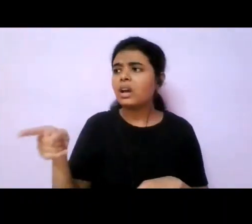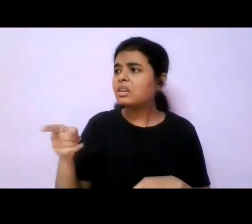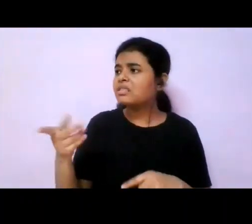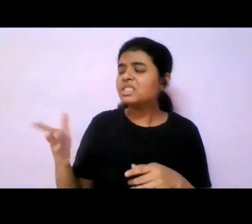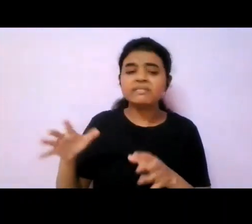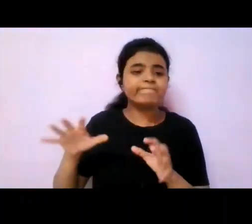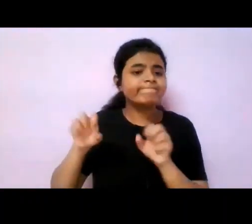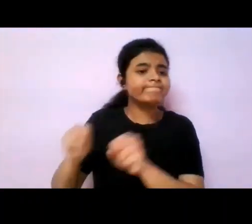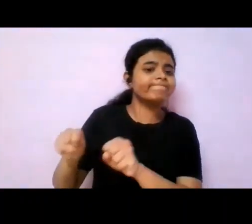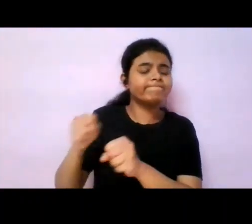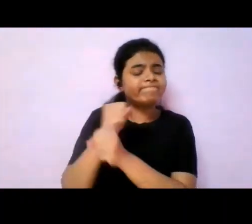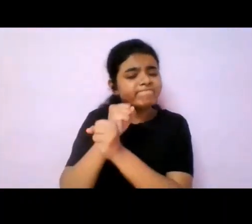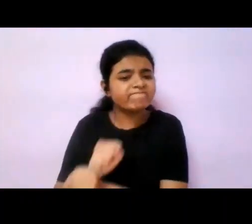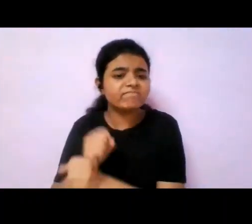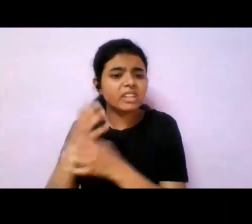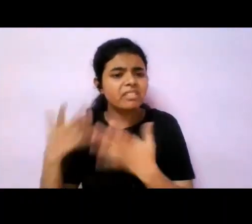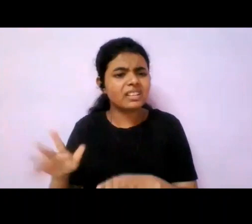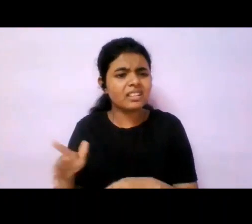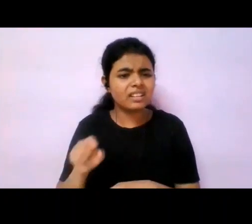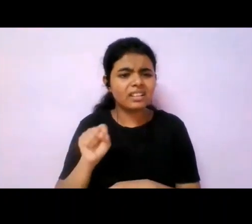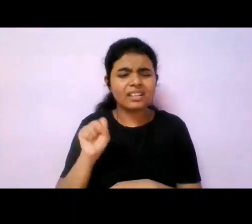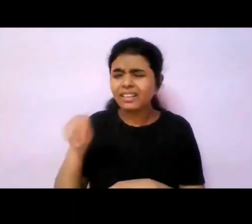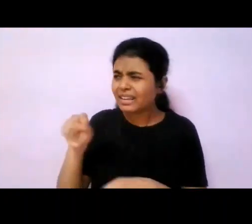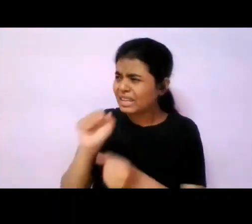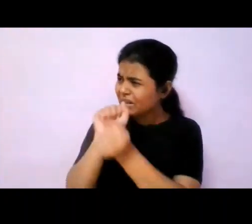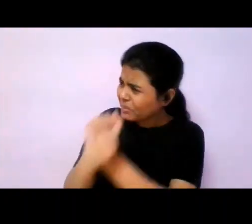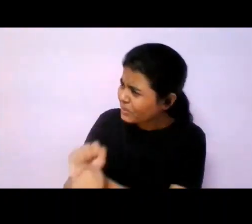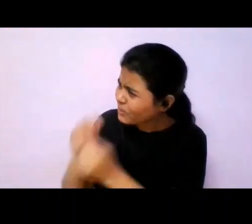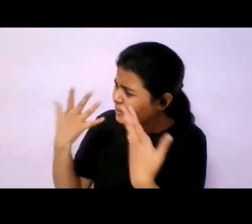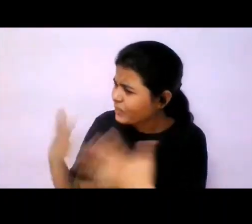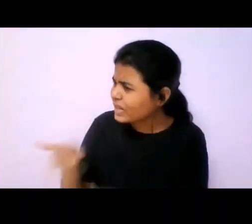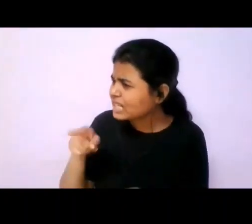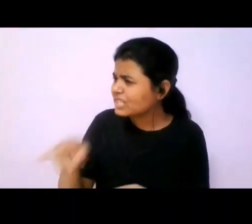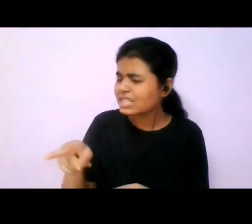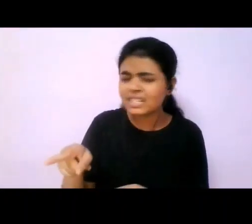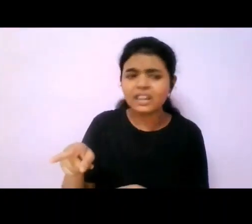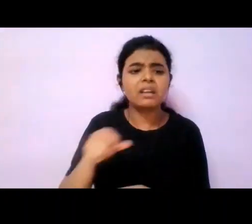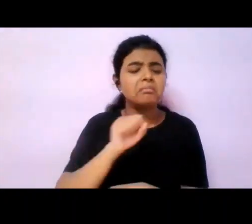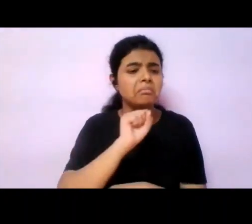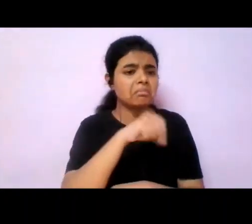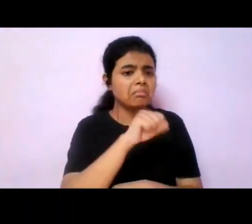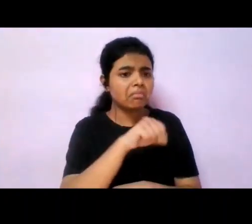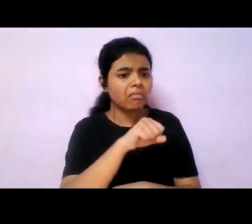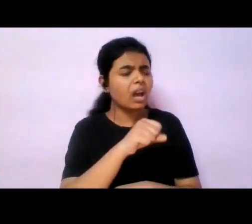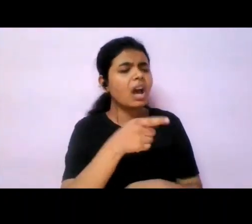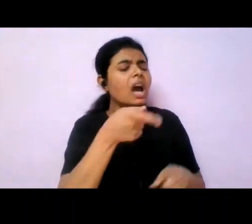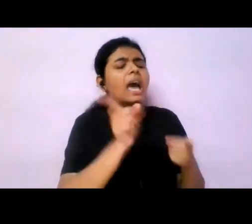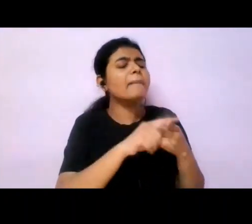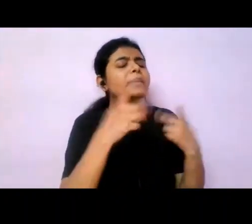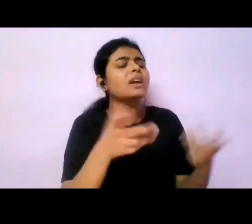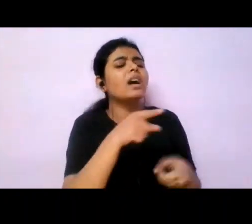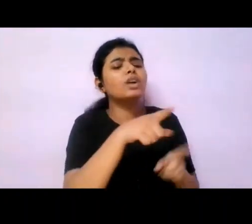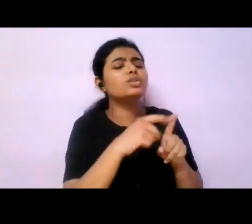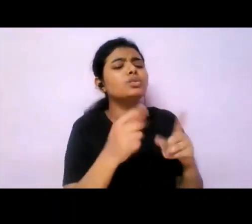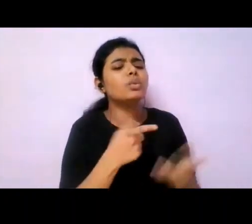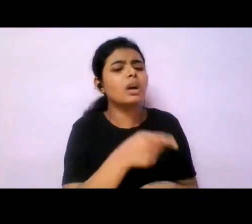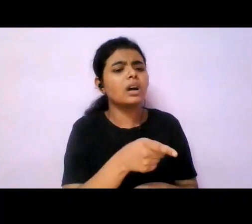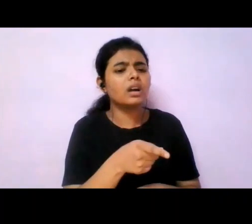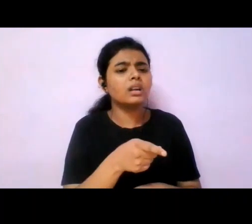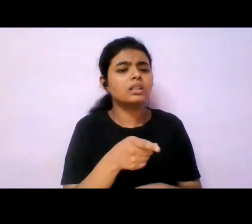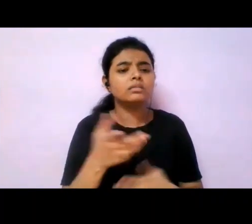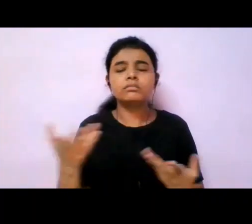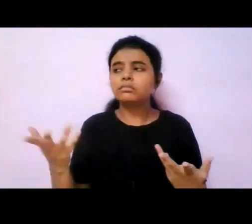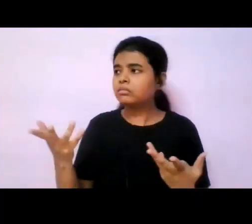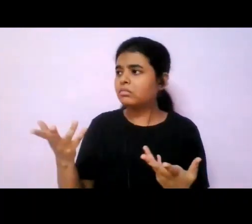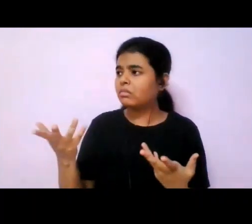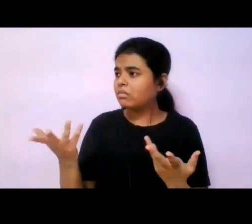grounded. Grounded, Dorothy proclaimed. Rosa's 32 years old. What has she done? Turns out, Lawrence